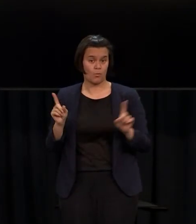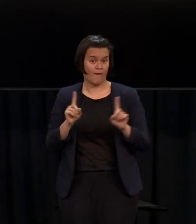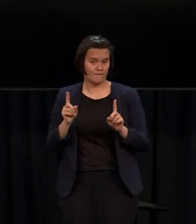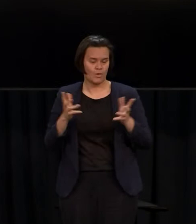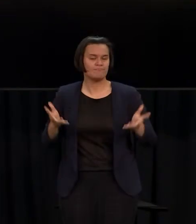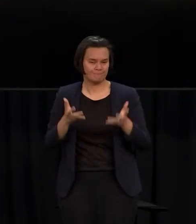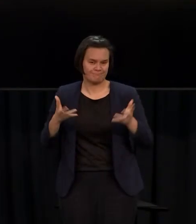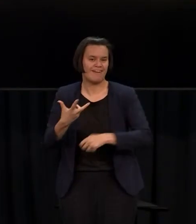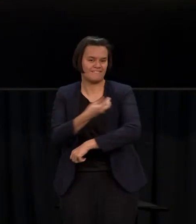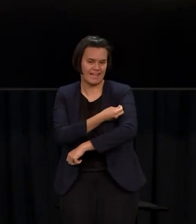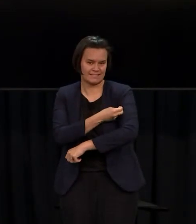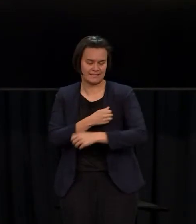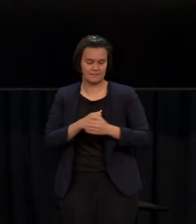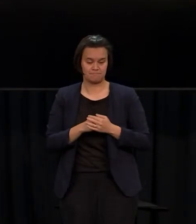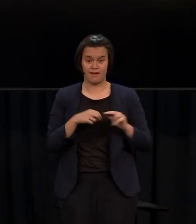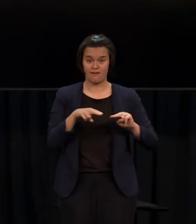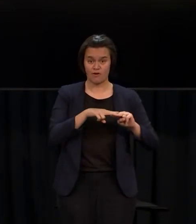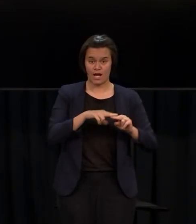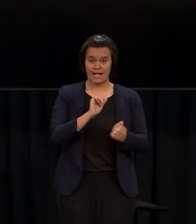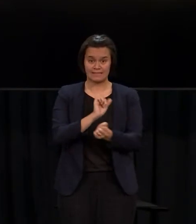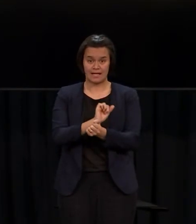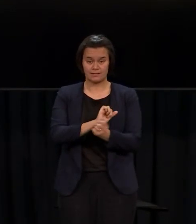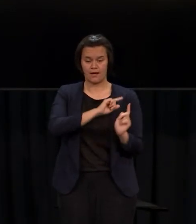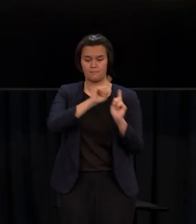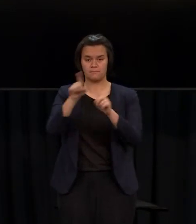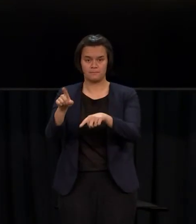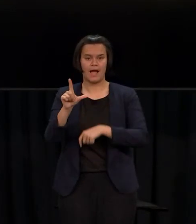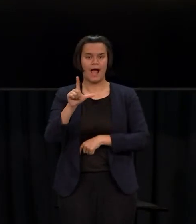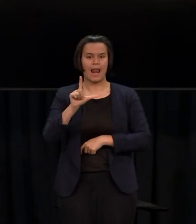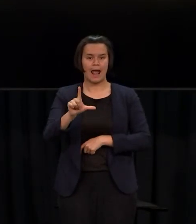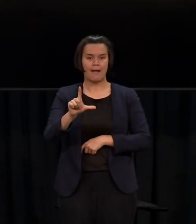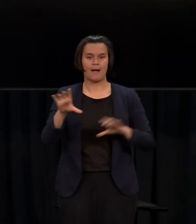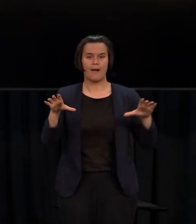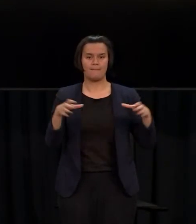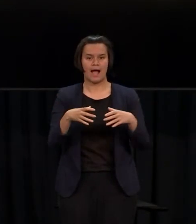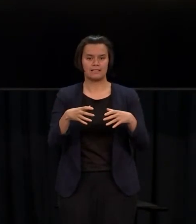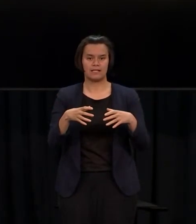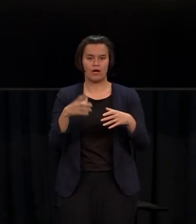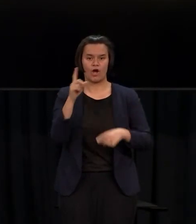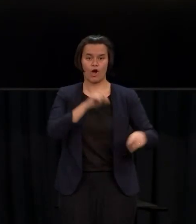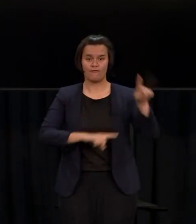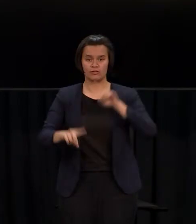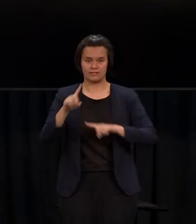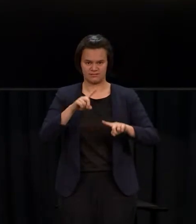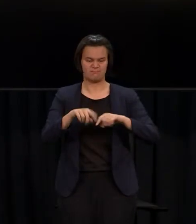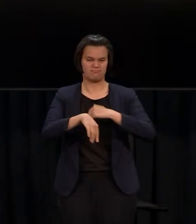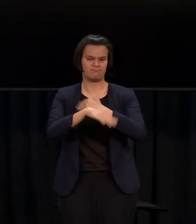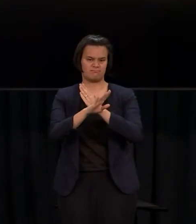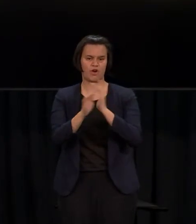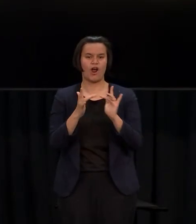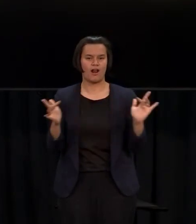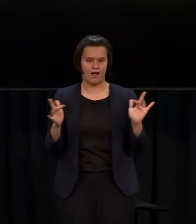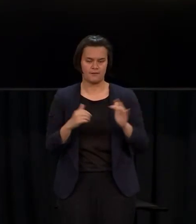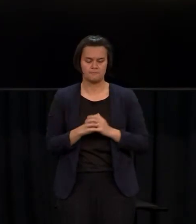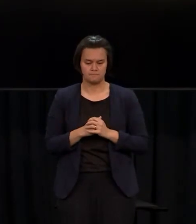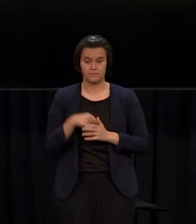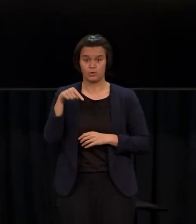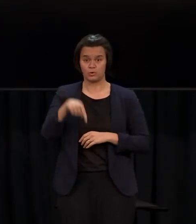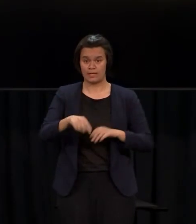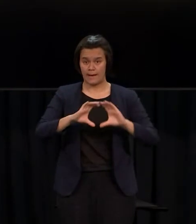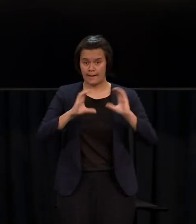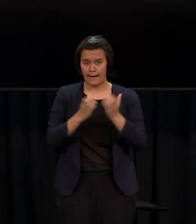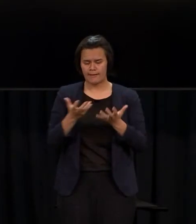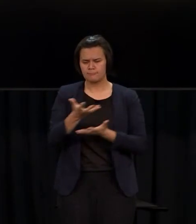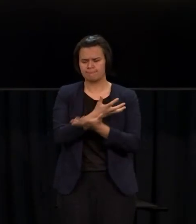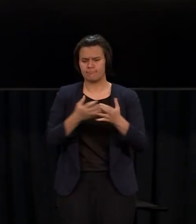there. And on Friday and Saturday I'm attending the Labour Party conference, which is being held virtually this year. Today Cabinet made